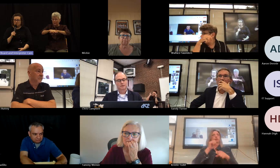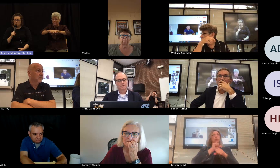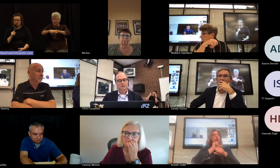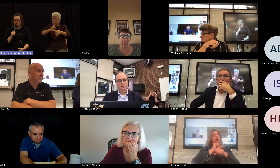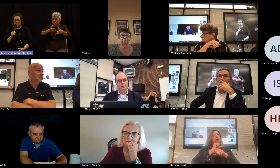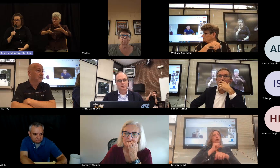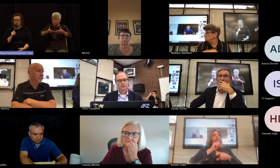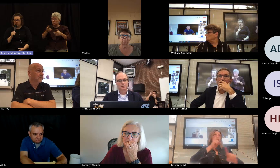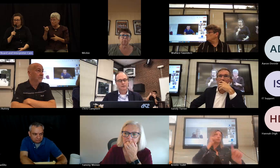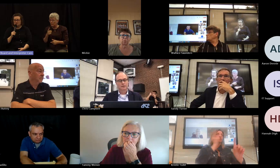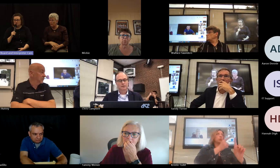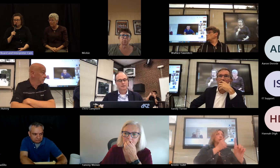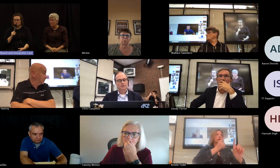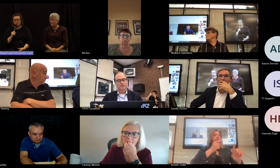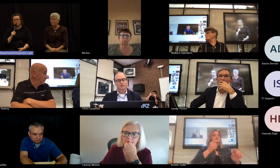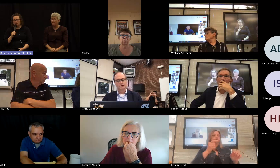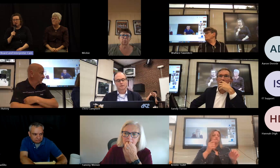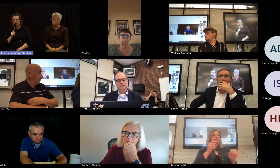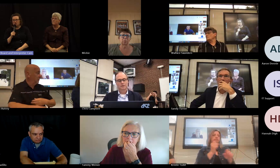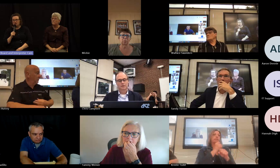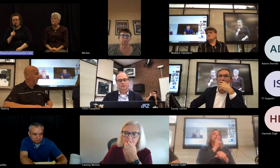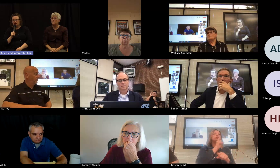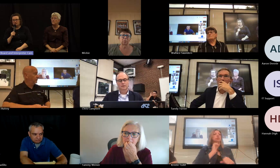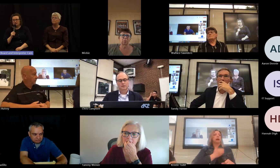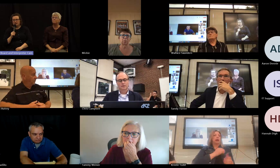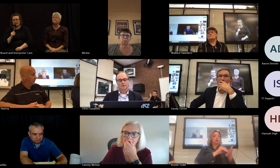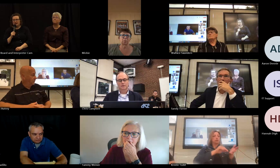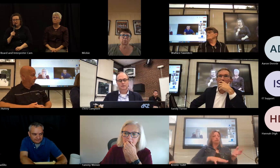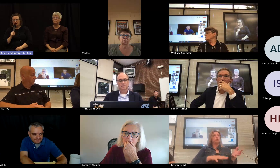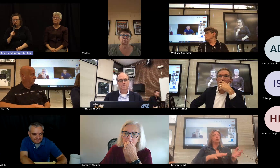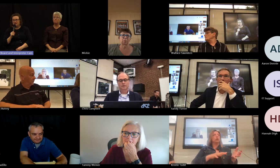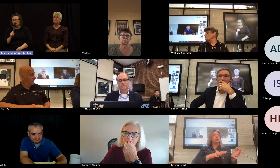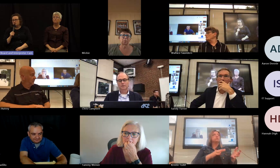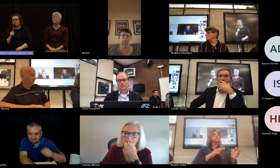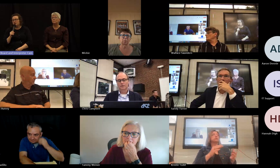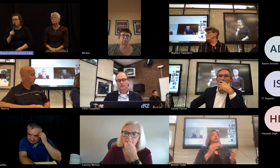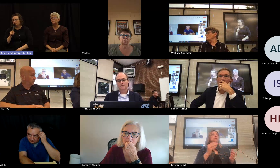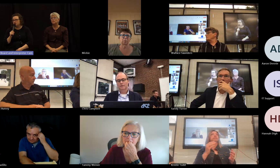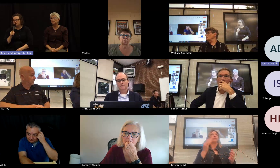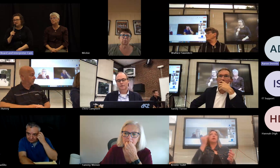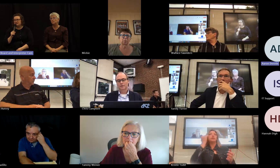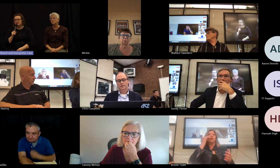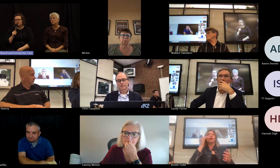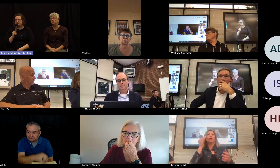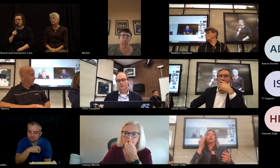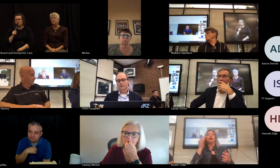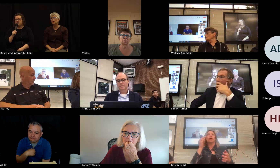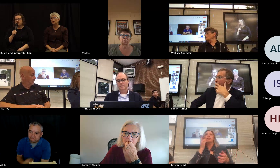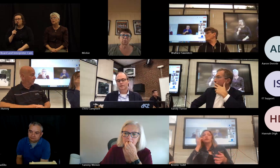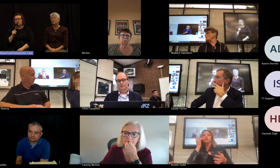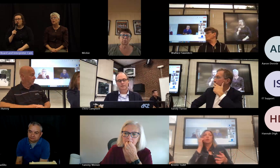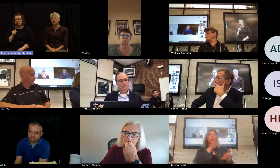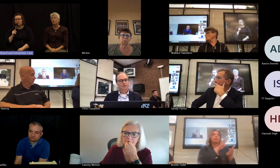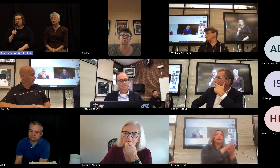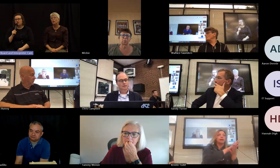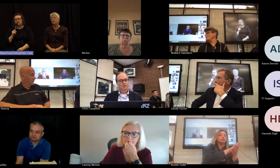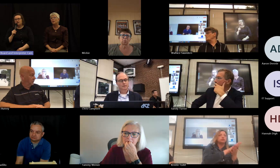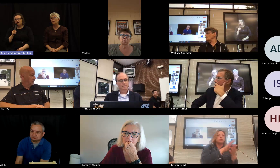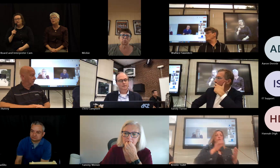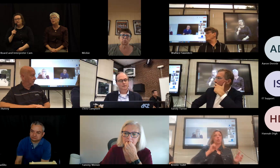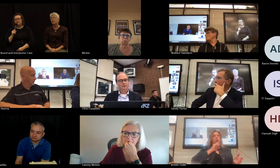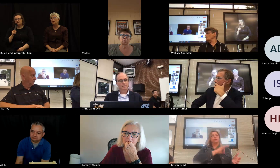Yes, we are we're working on making sure that our students know